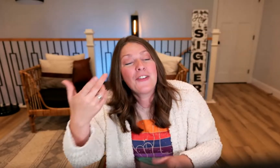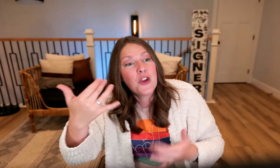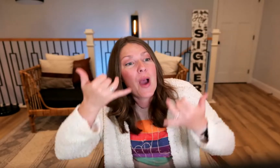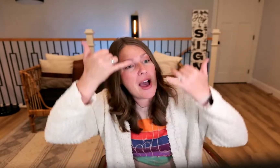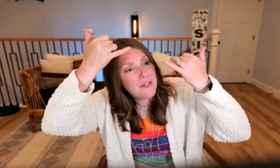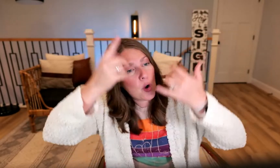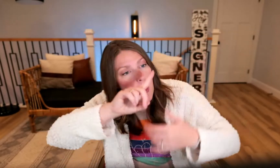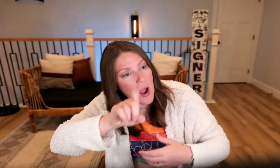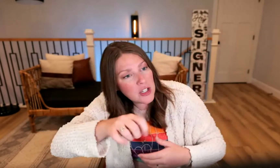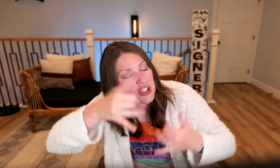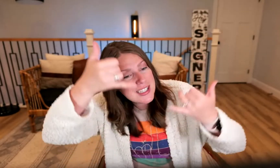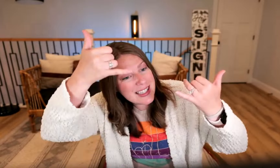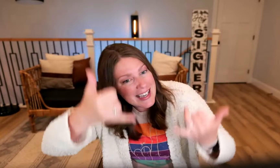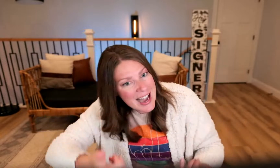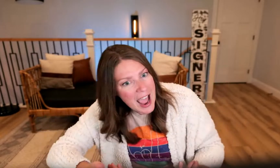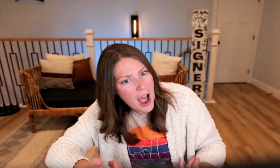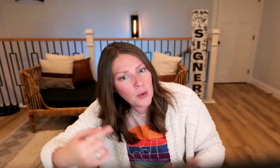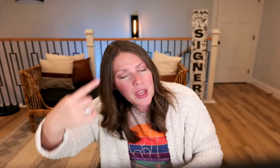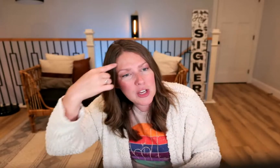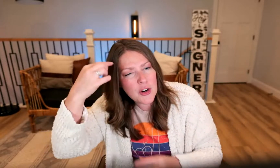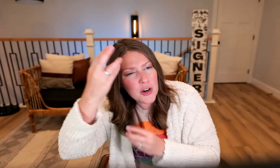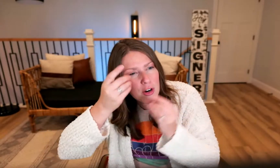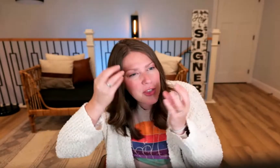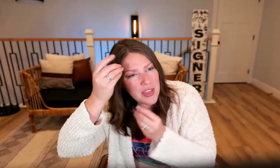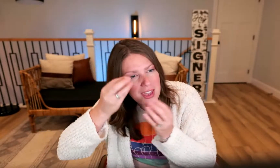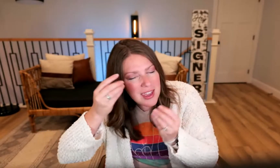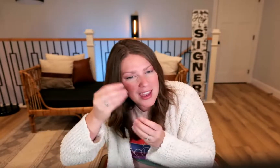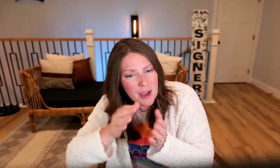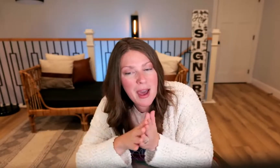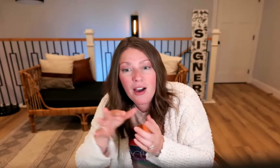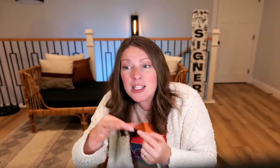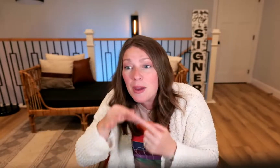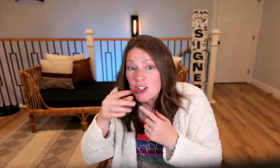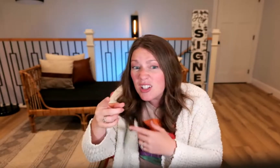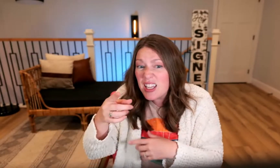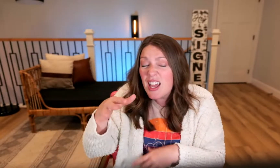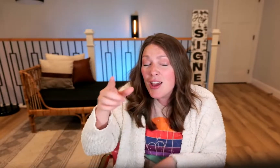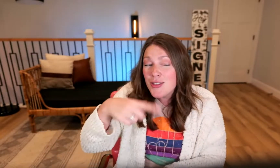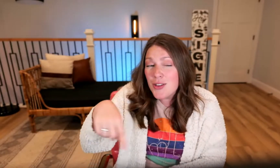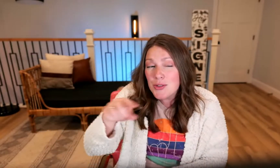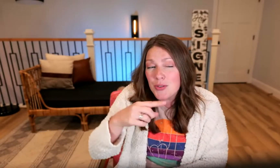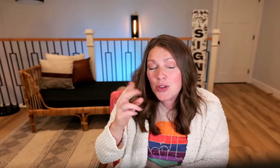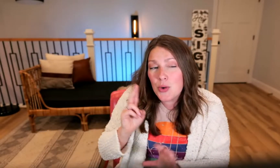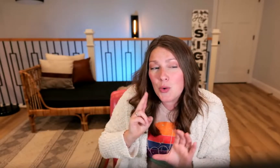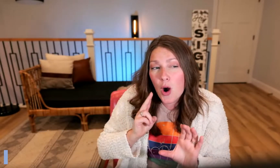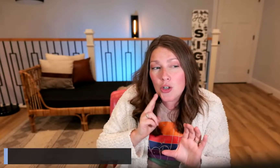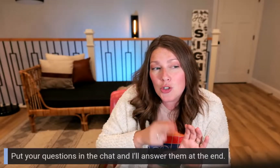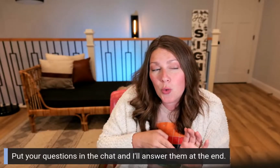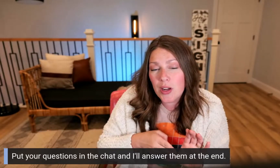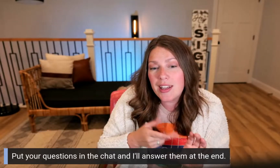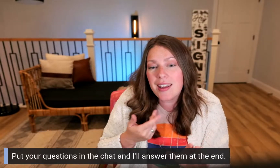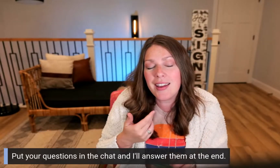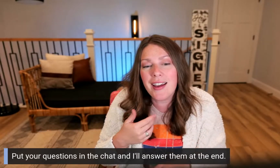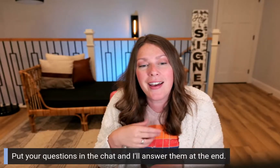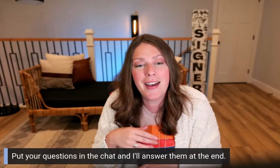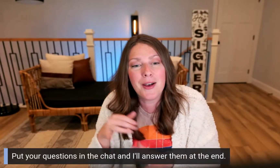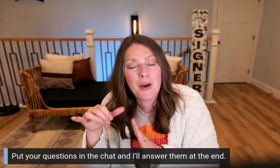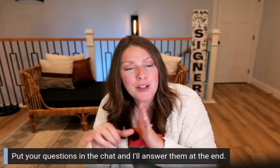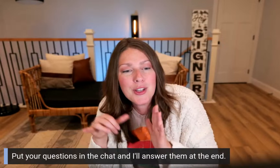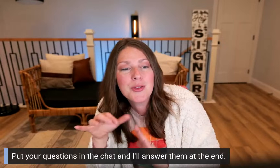you have questions now that you're thinking about, especially those of you who are joining on